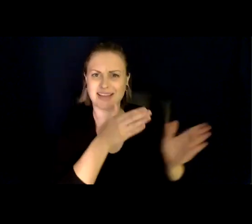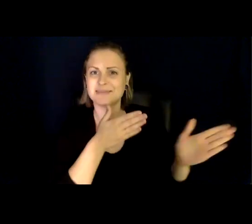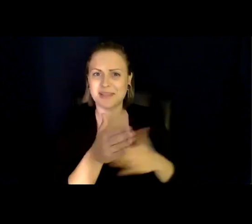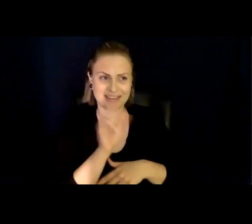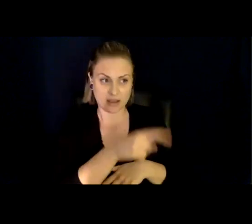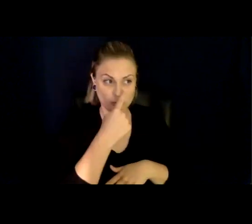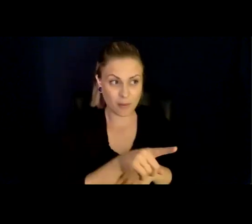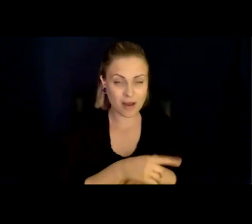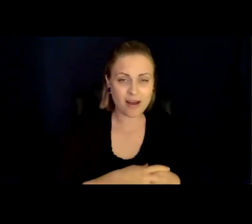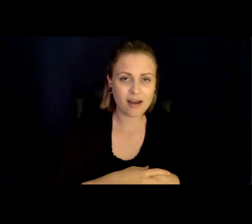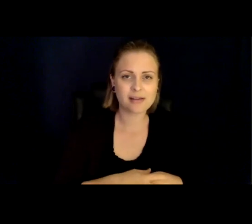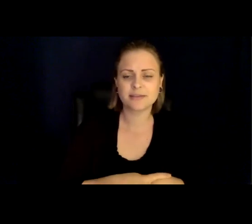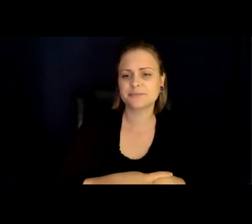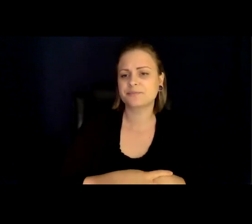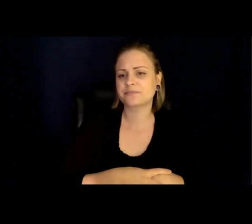don't mind.